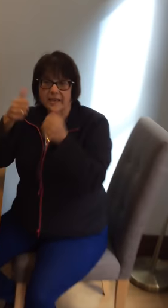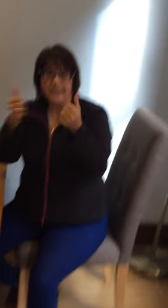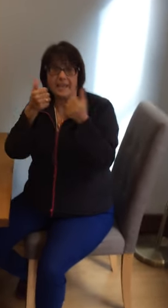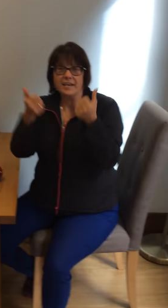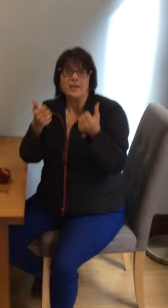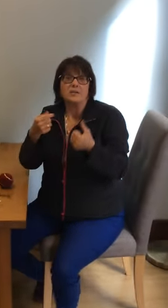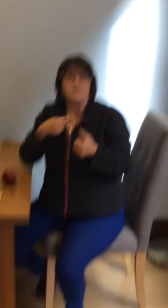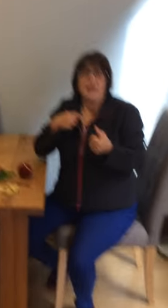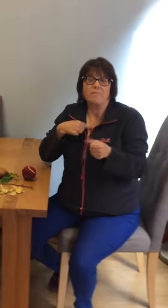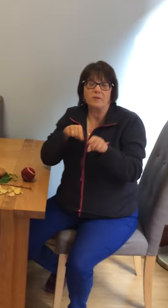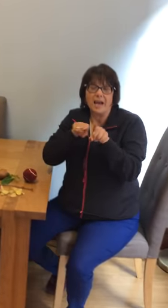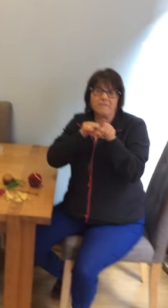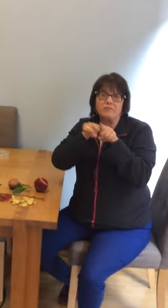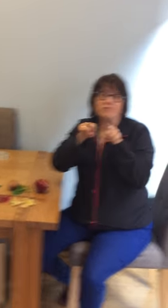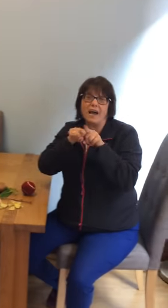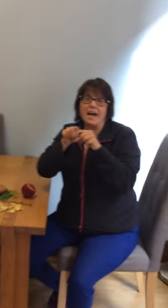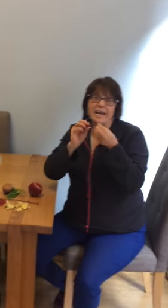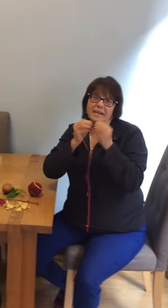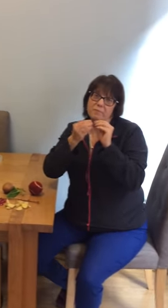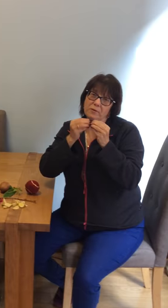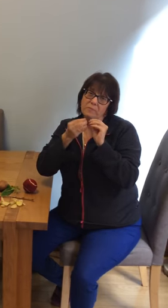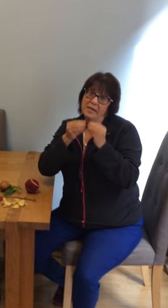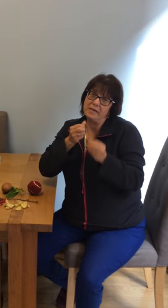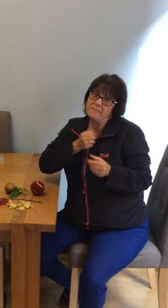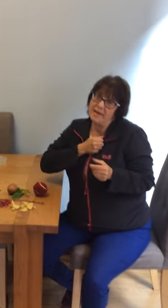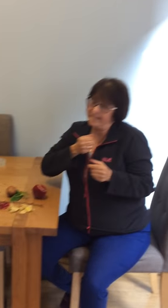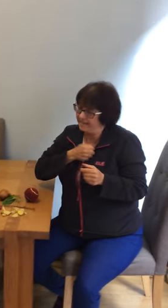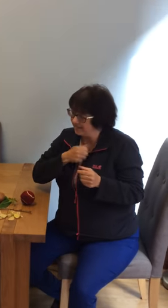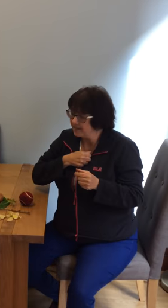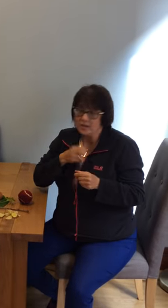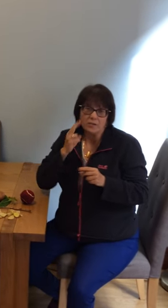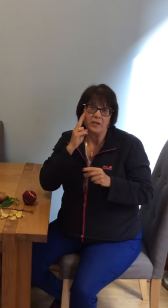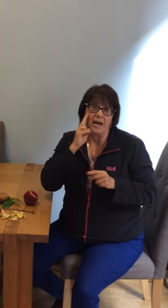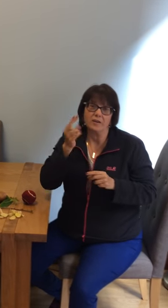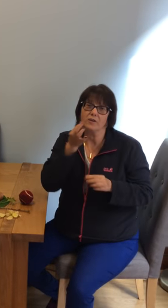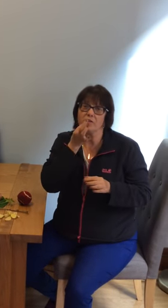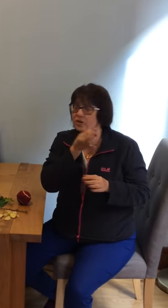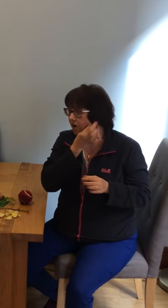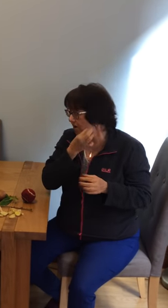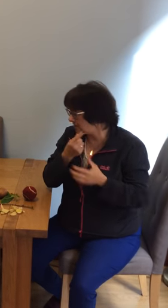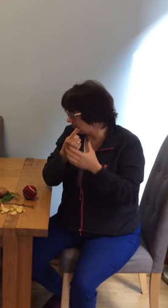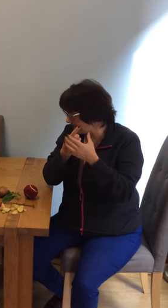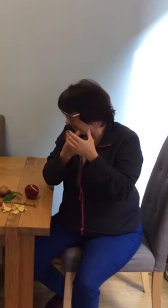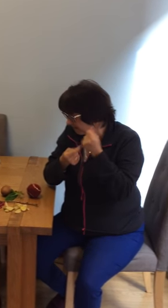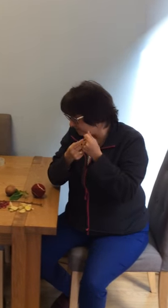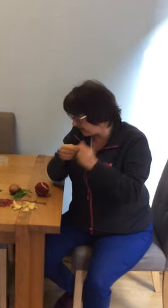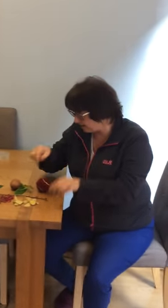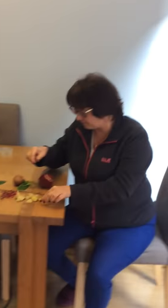Okay, so I'm gonna have a try and I'm gonna make mine. So I had a look in the garden and I